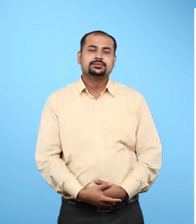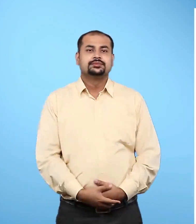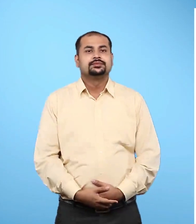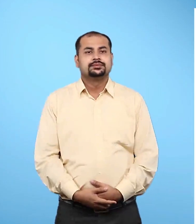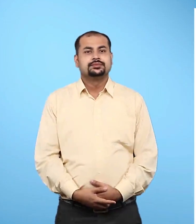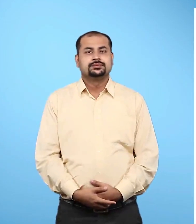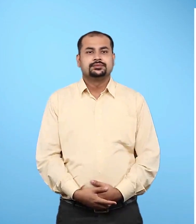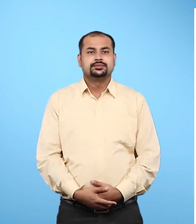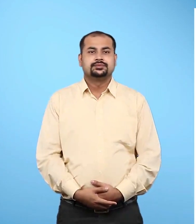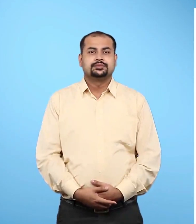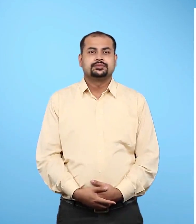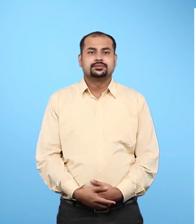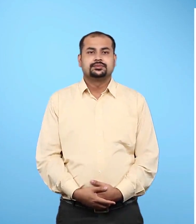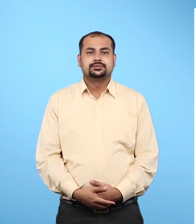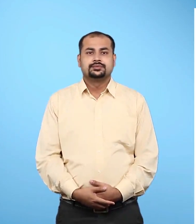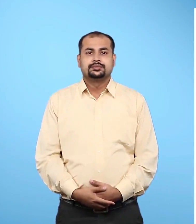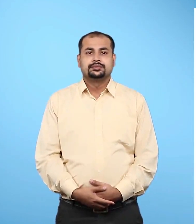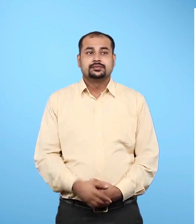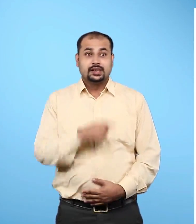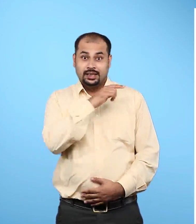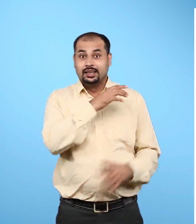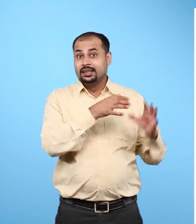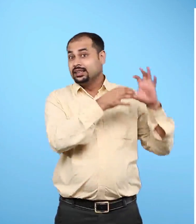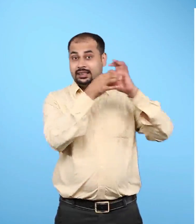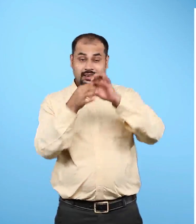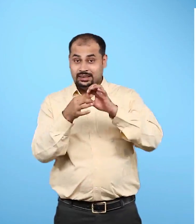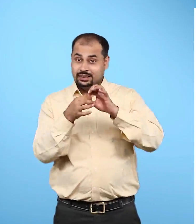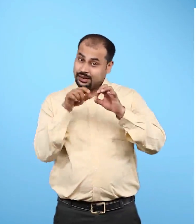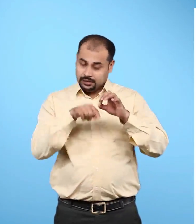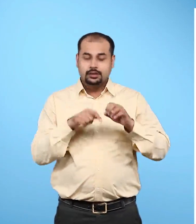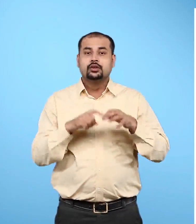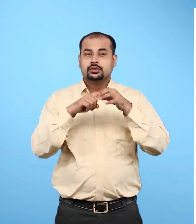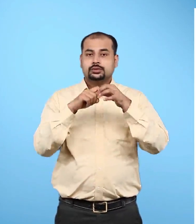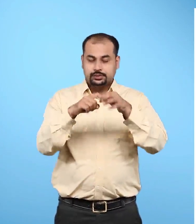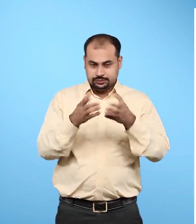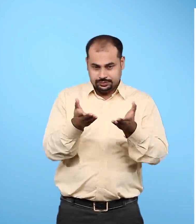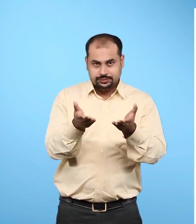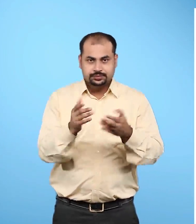D, E, and F. Below the picture we have some questions.